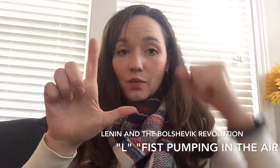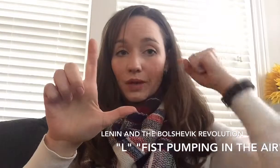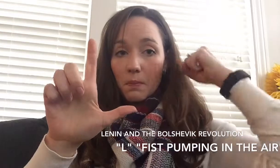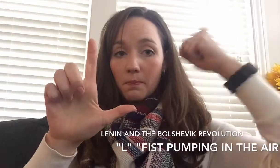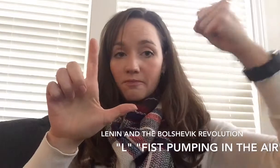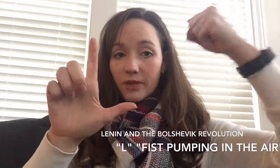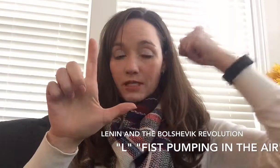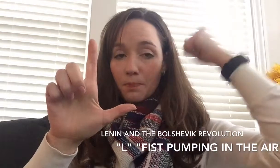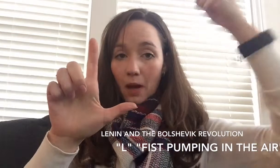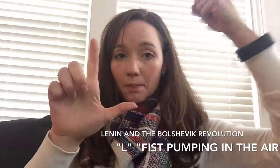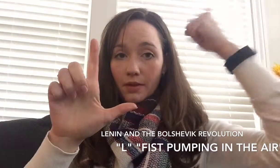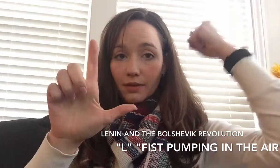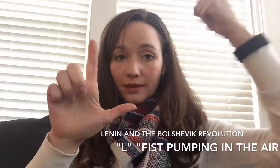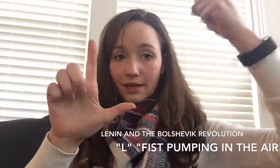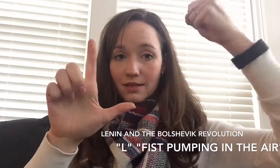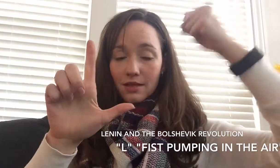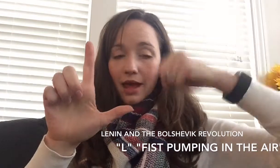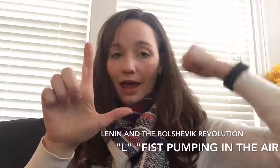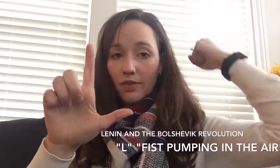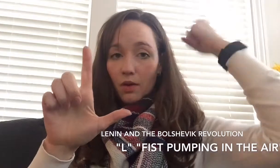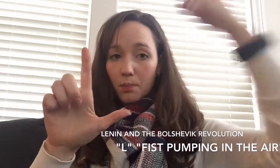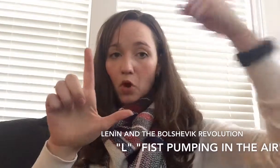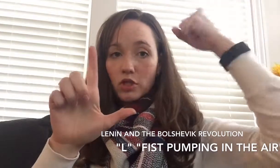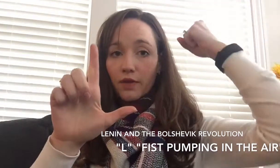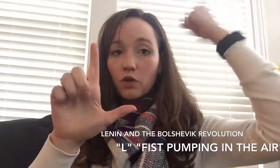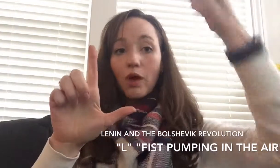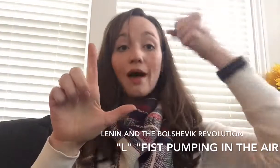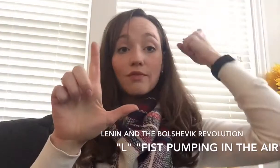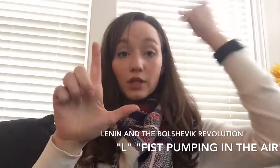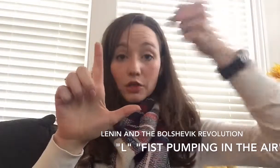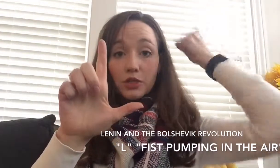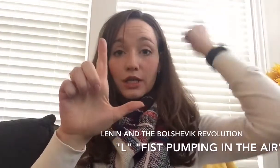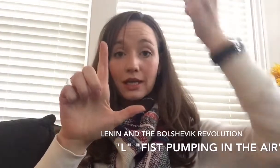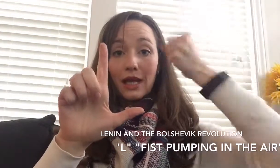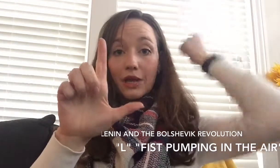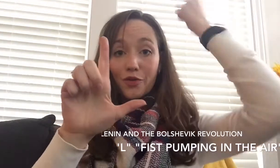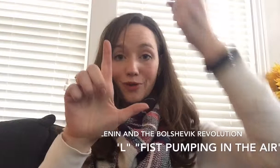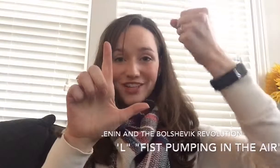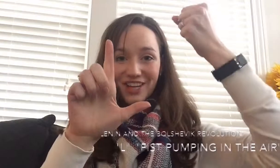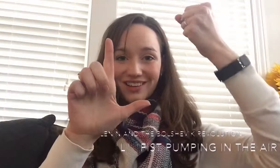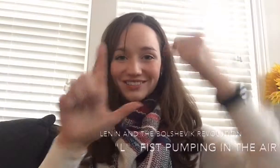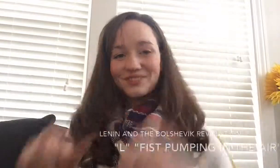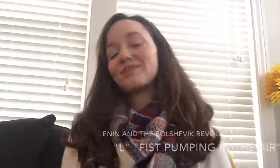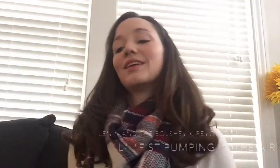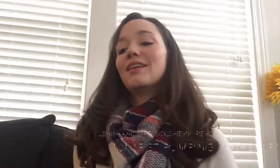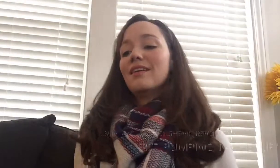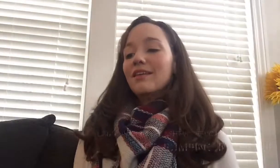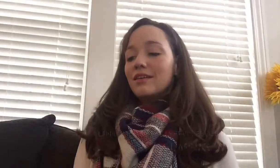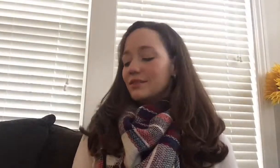we fist pump like this, and the Bolshevik Revolution in Russia.